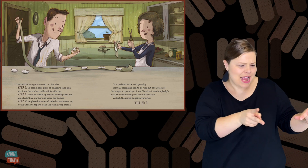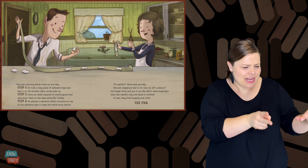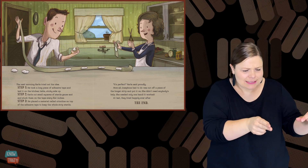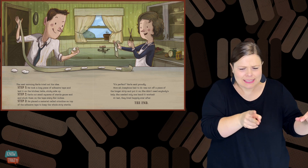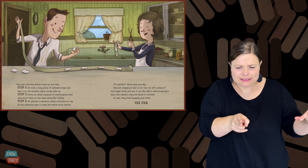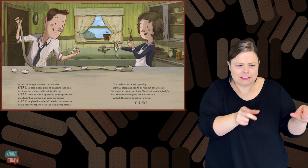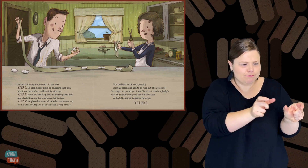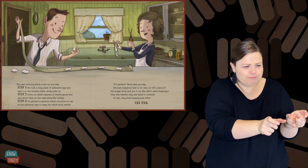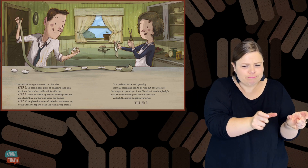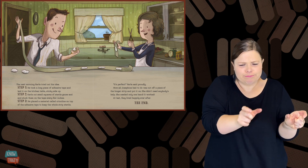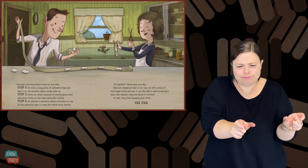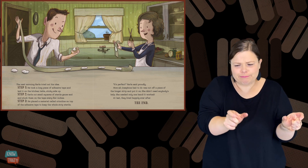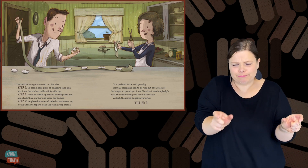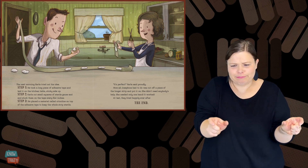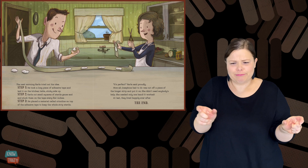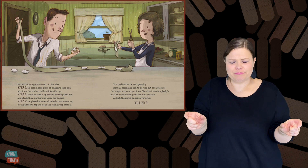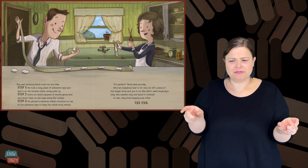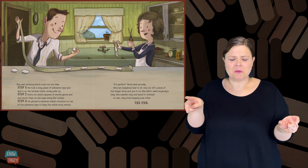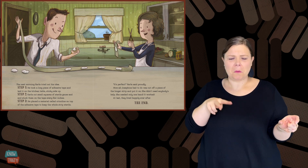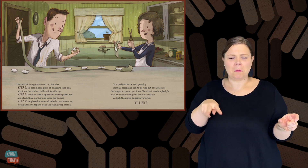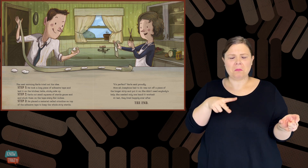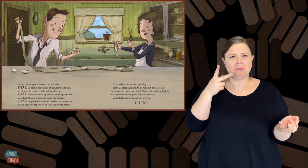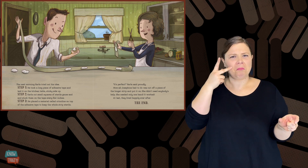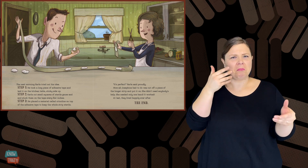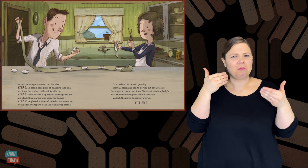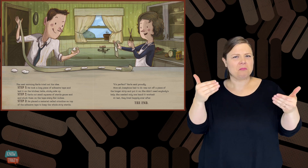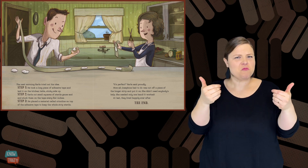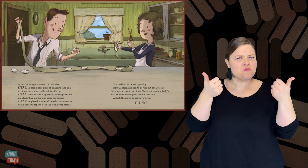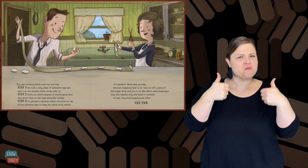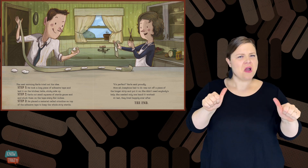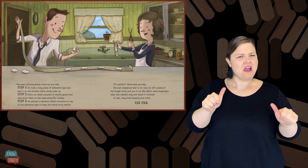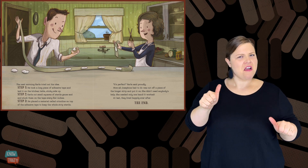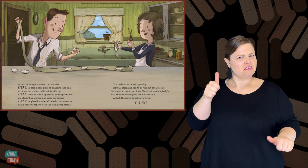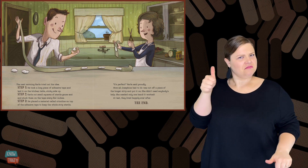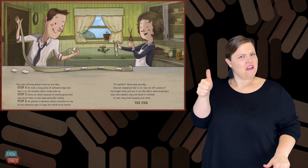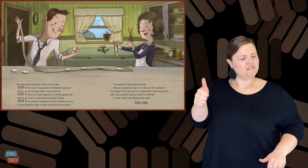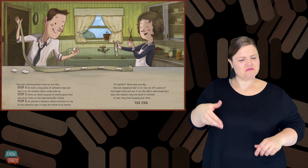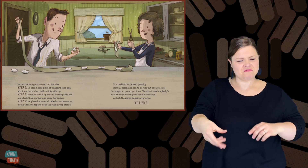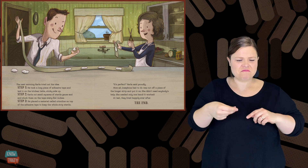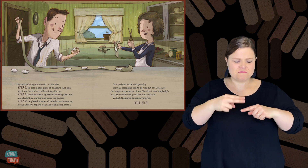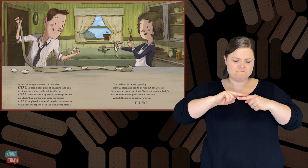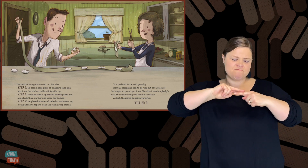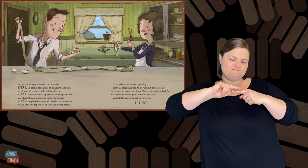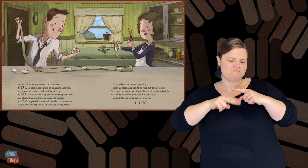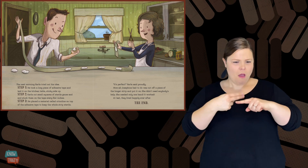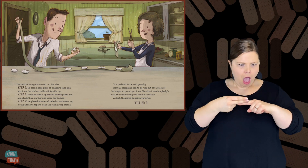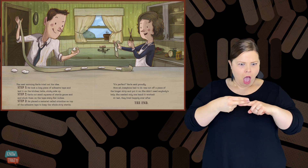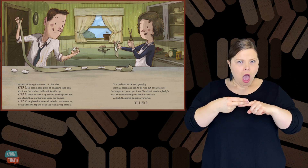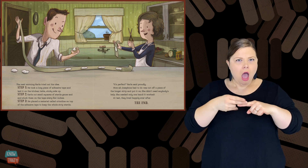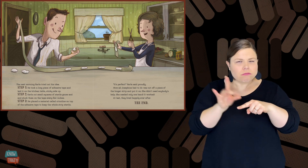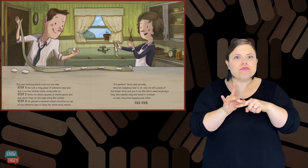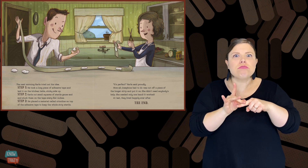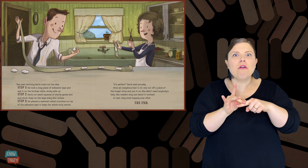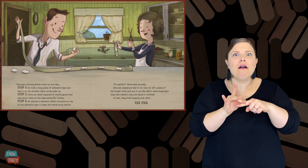strip and put it on. She didn't need anybody's help. She needed only one hand, and it